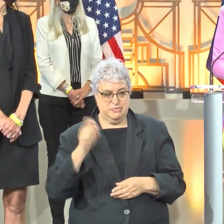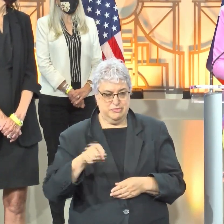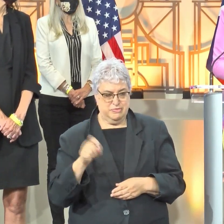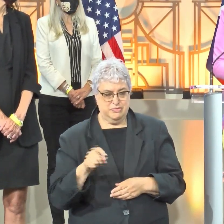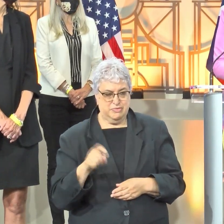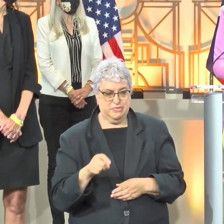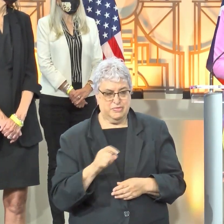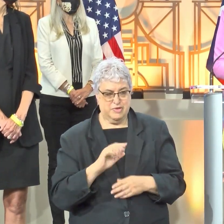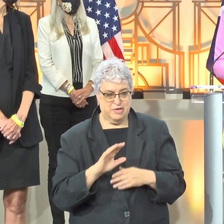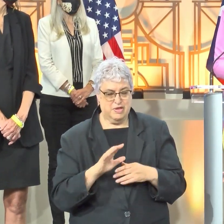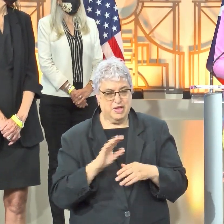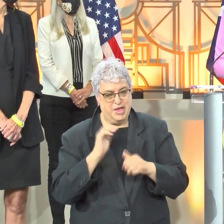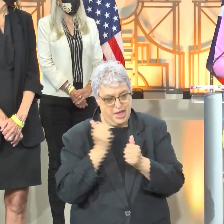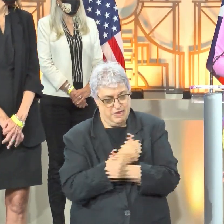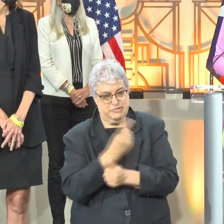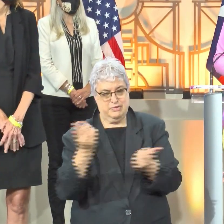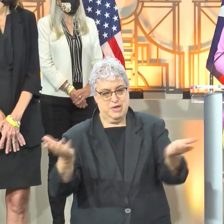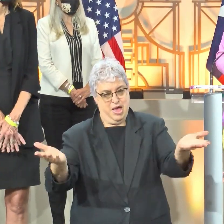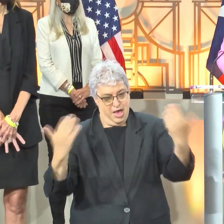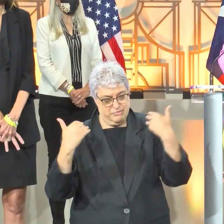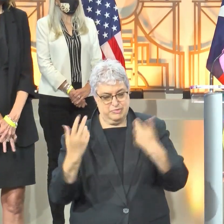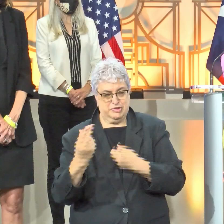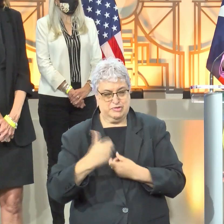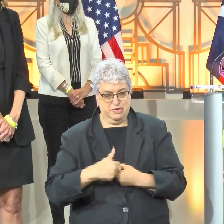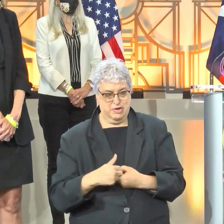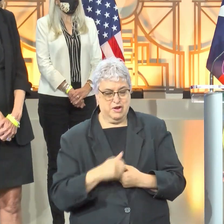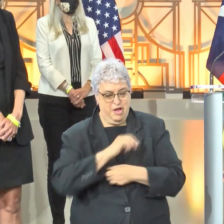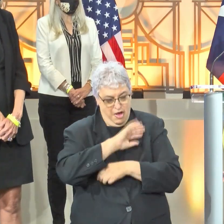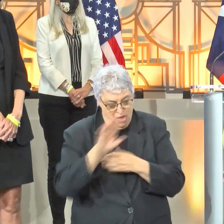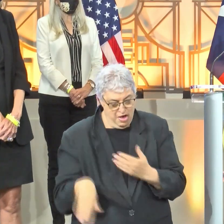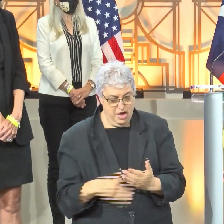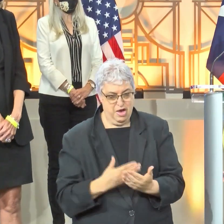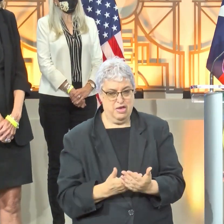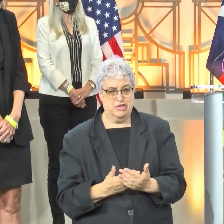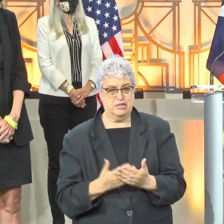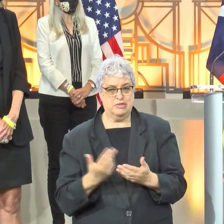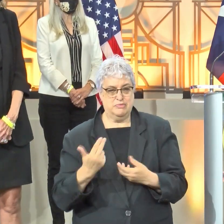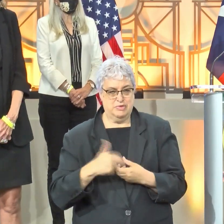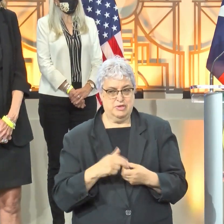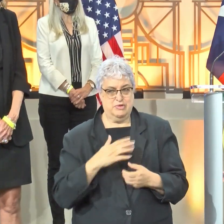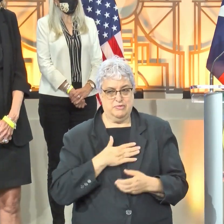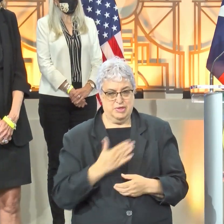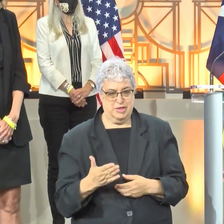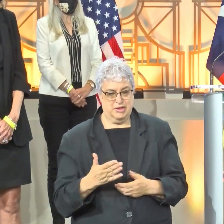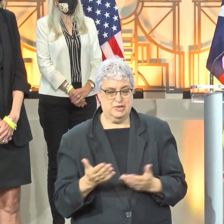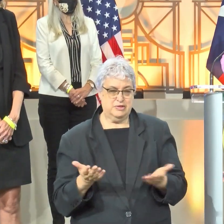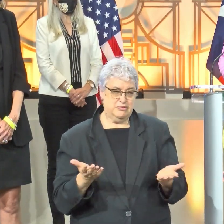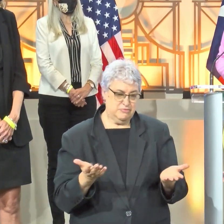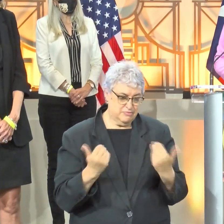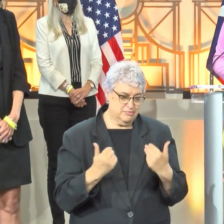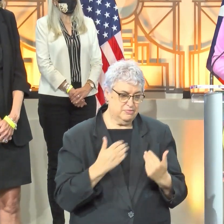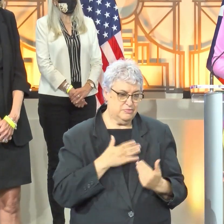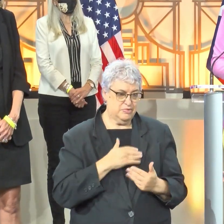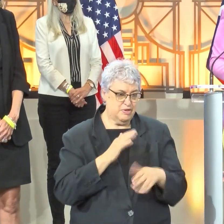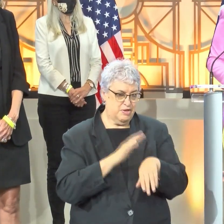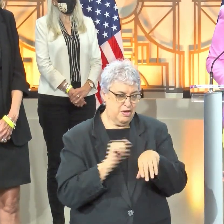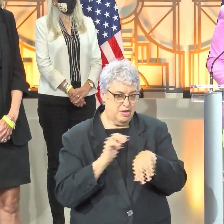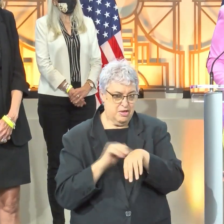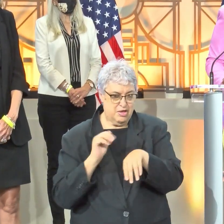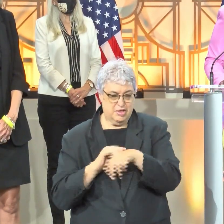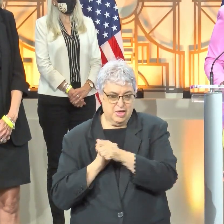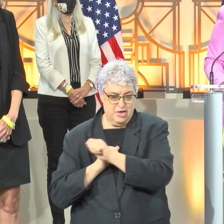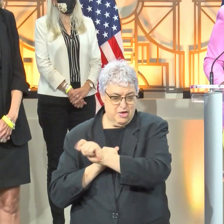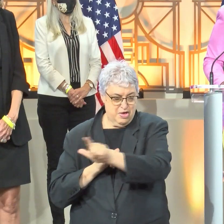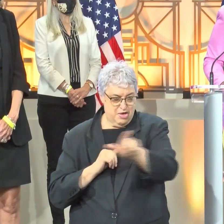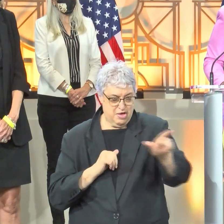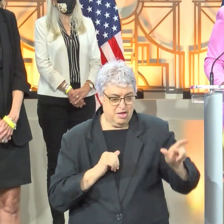need all hands on deck. Thank you all for participating and being willing to participate. I'll be calling on each and every